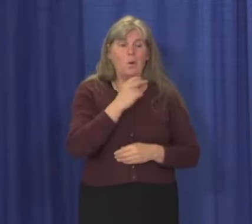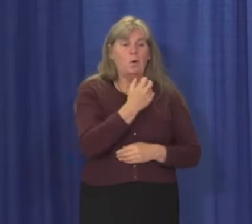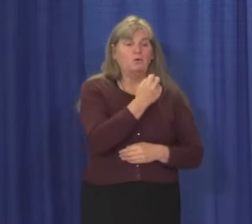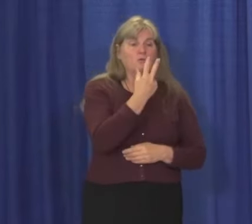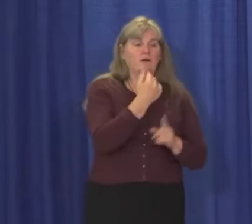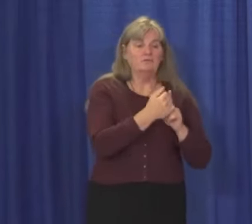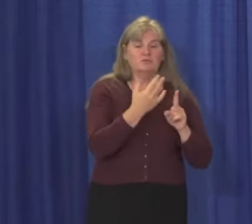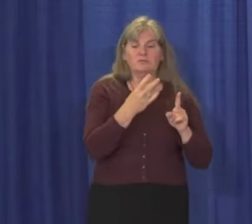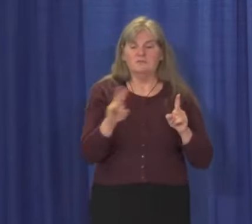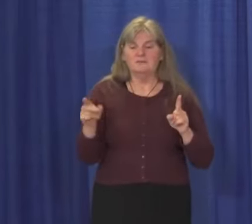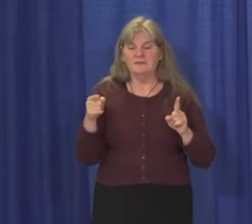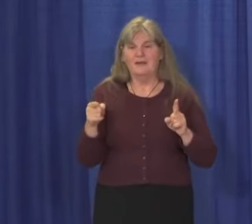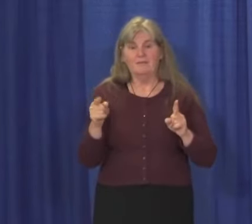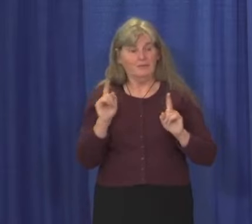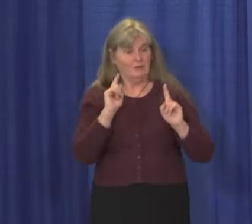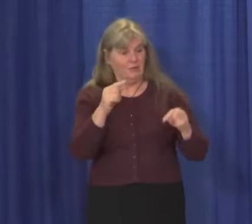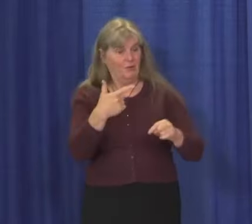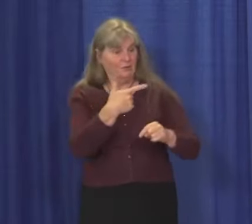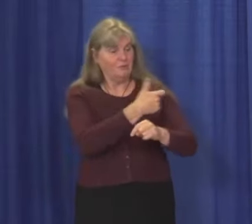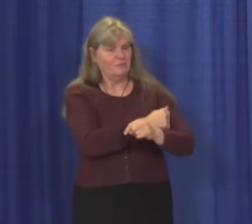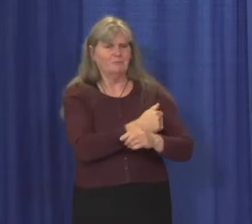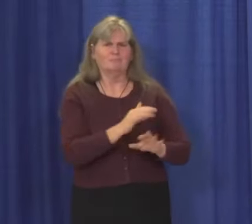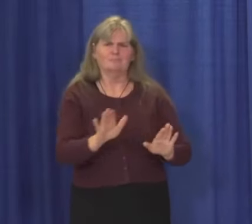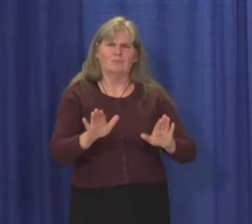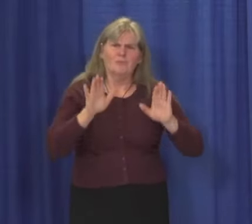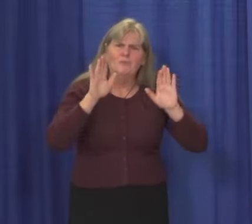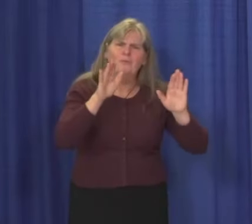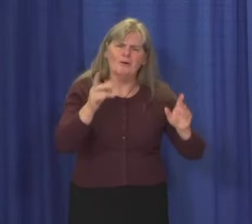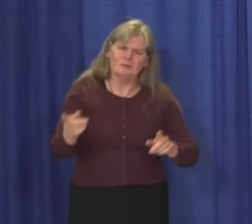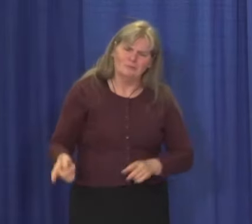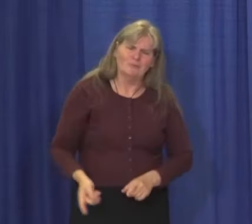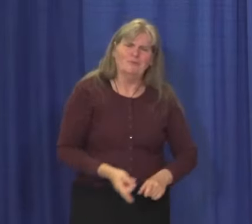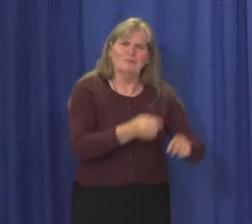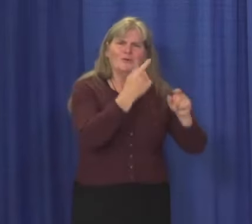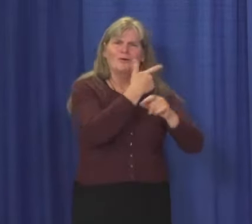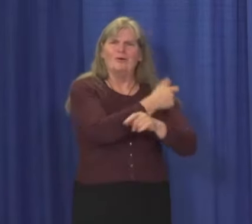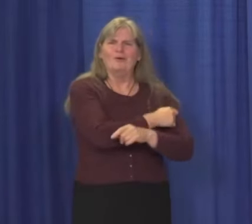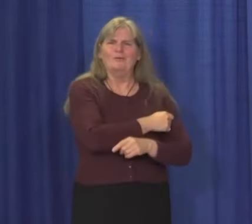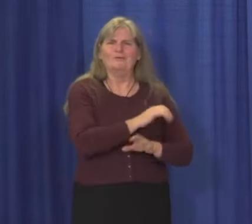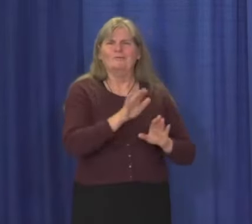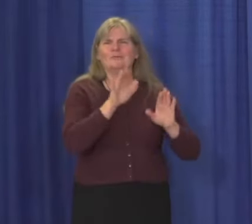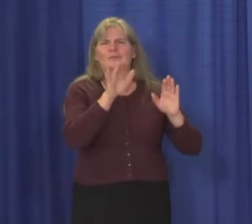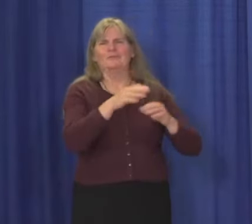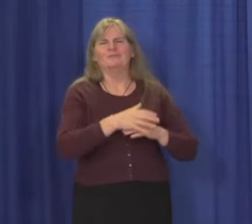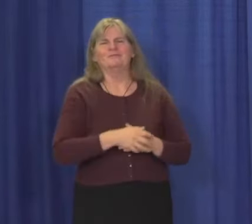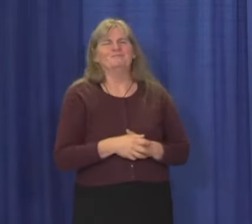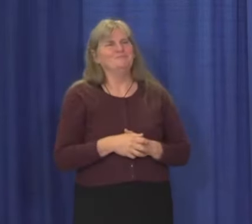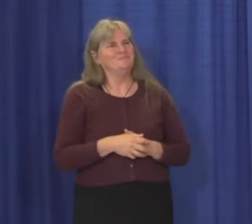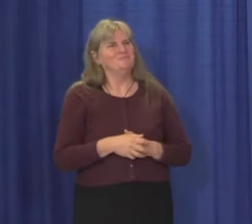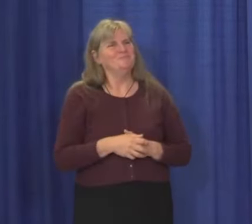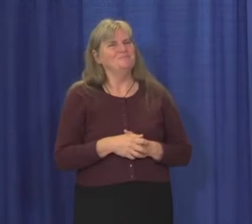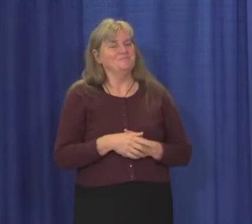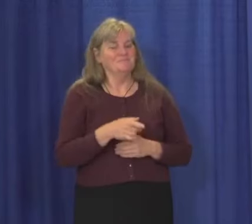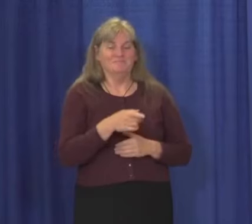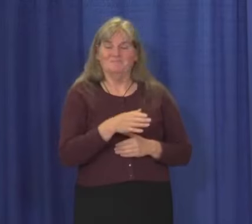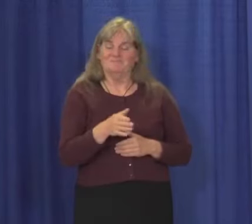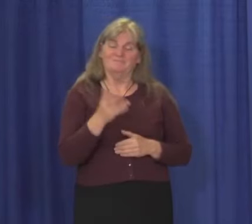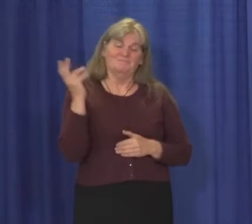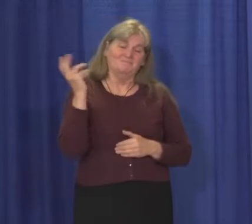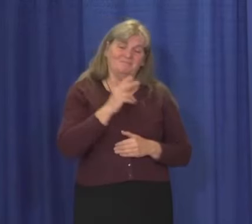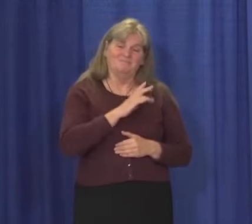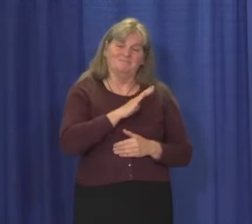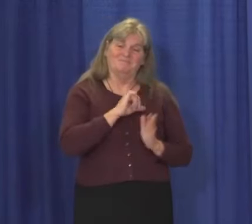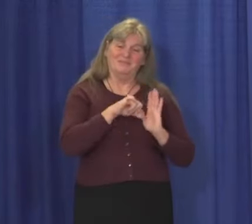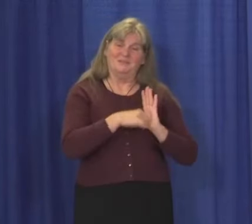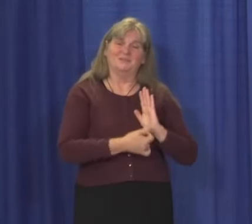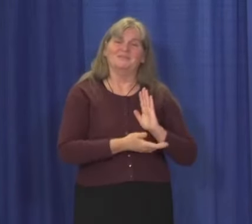have responded magnificently to the call to get immunized against COVID-19. The uptake numbers are truly